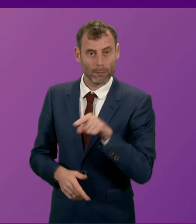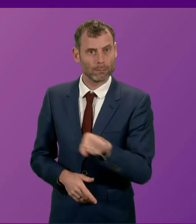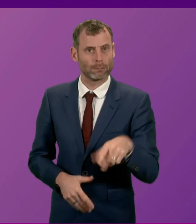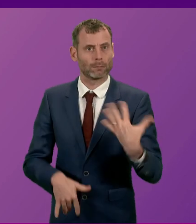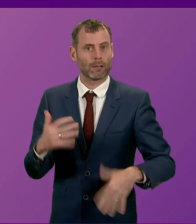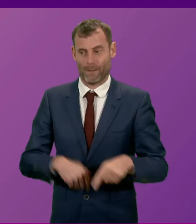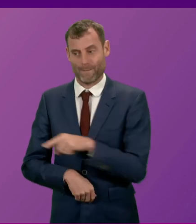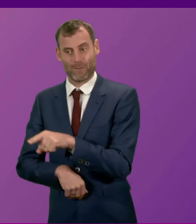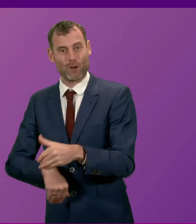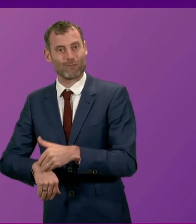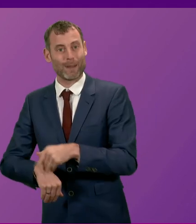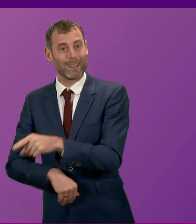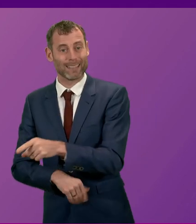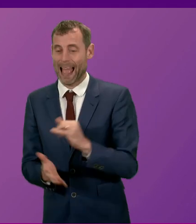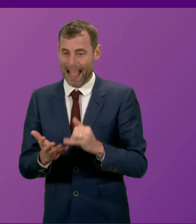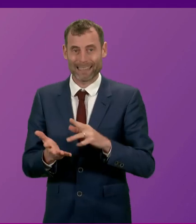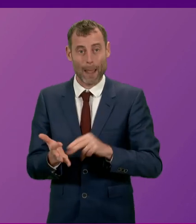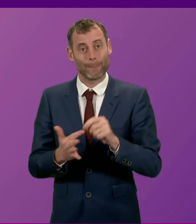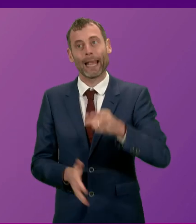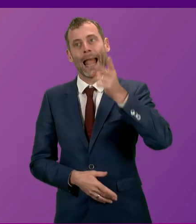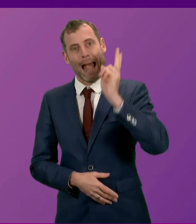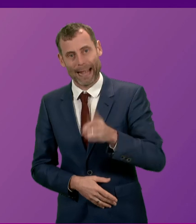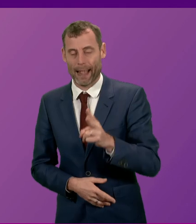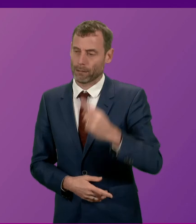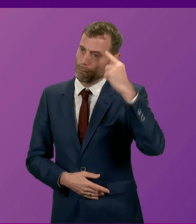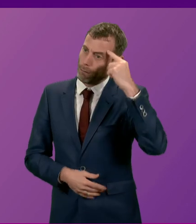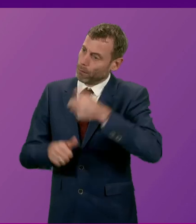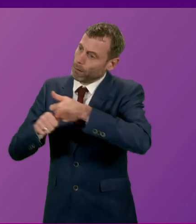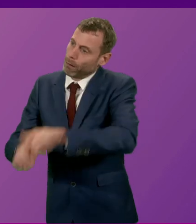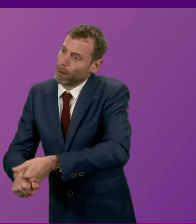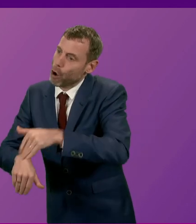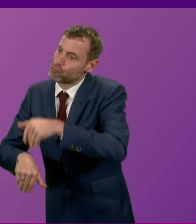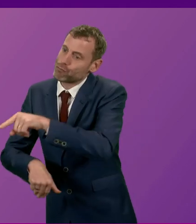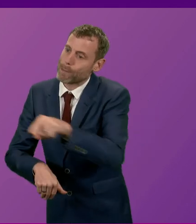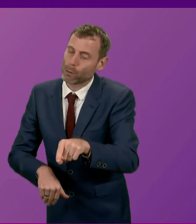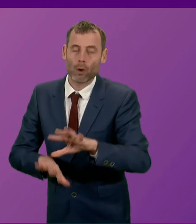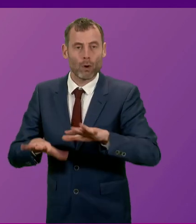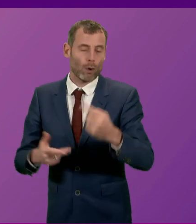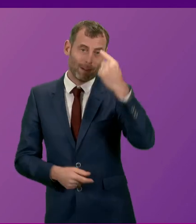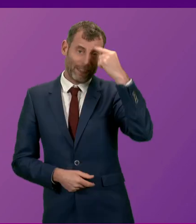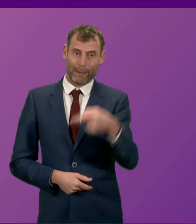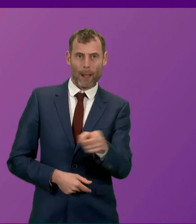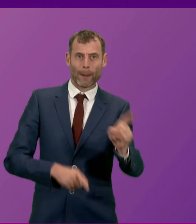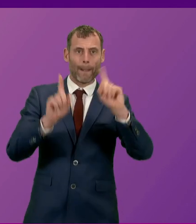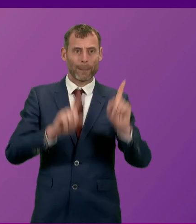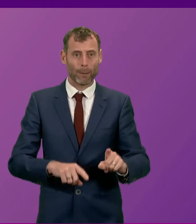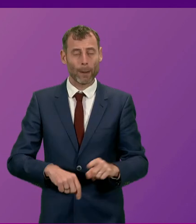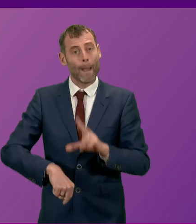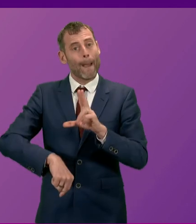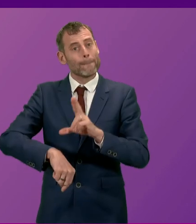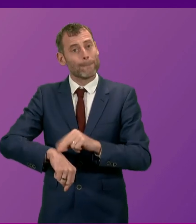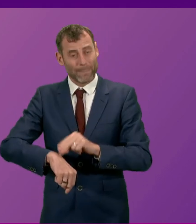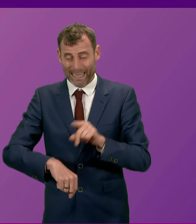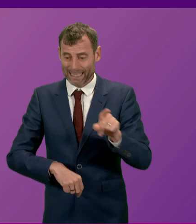SNP's justice system has sided with criminals and not victims. Yeah. Police issuing a slap in the wrist for serious crimes, the Crown